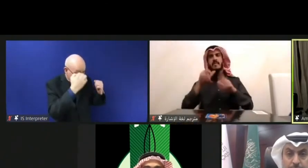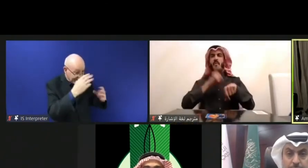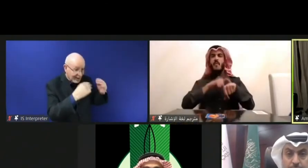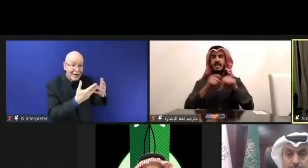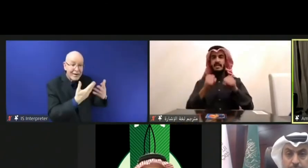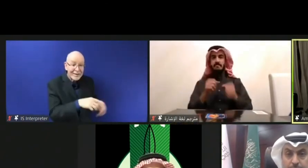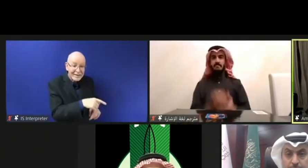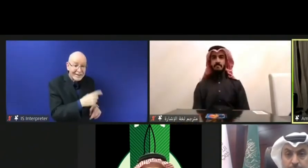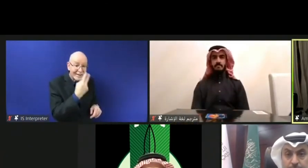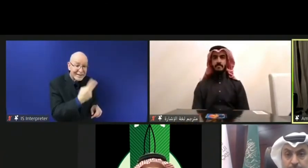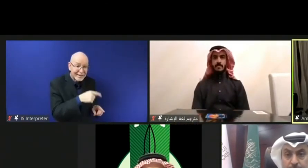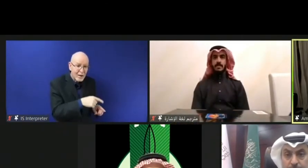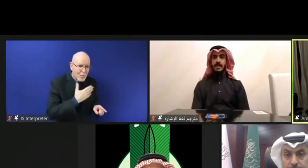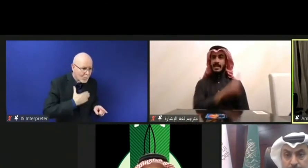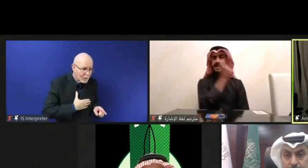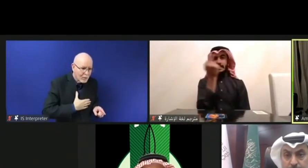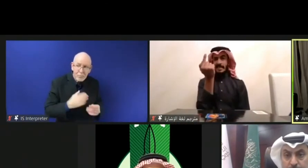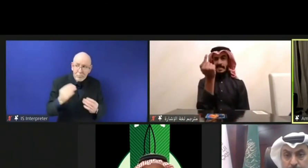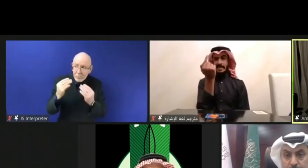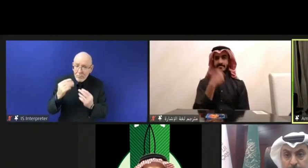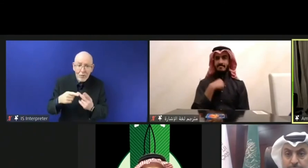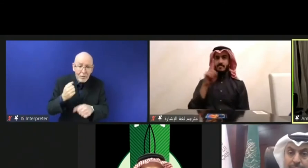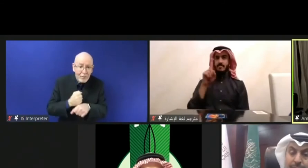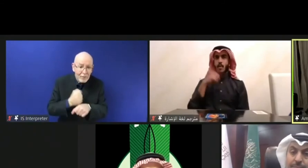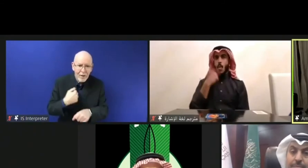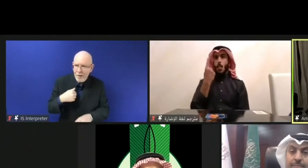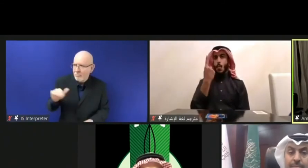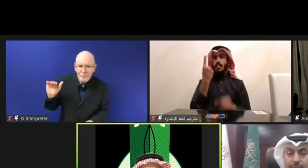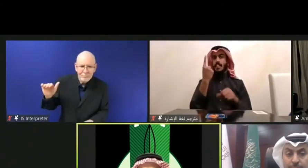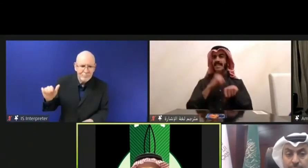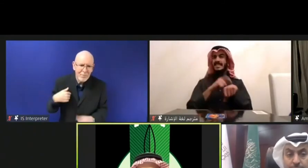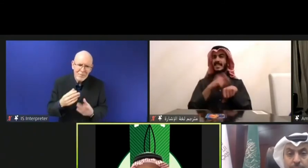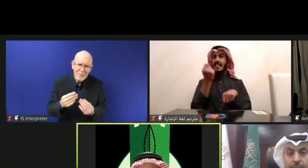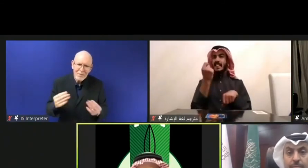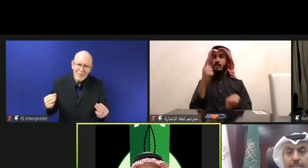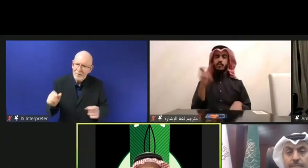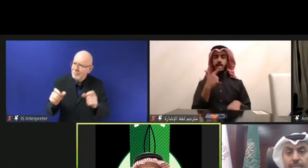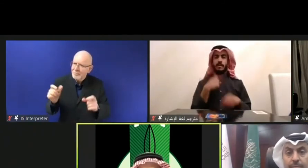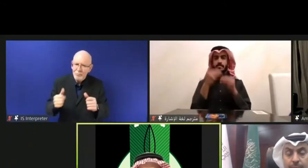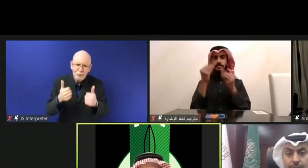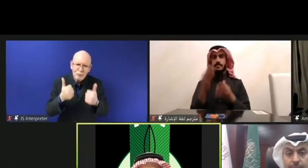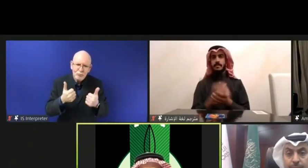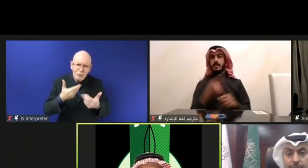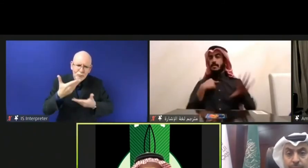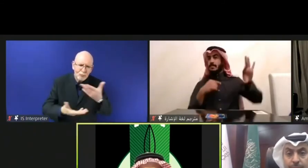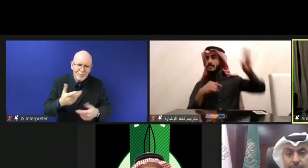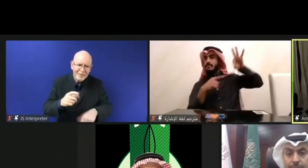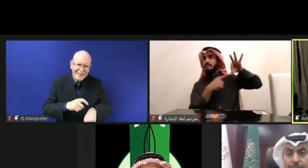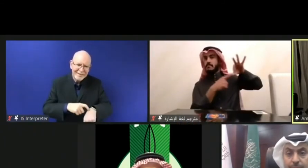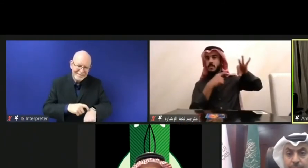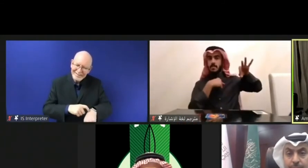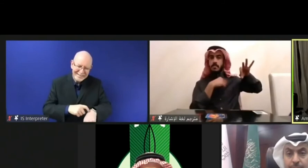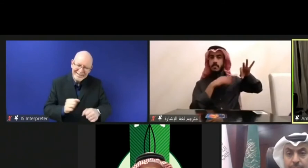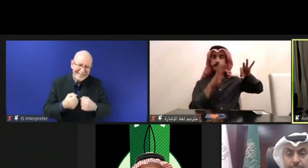have, Dr. Wajdi, yeah. If I have just one quick minute to just mention that we, on